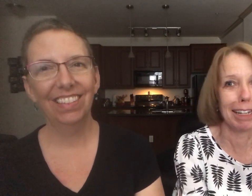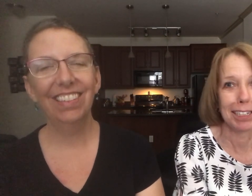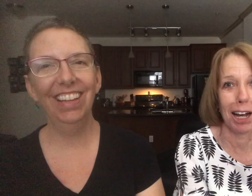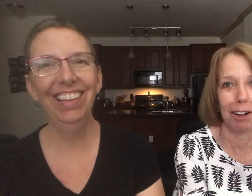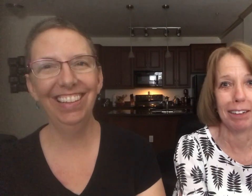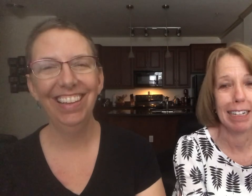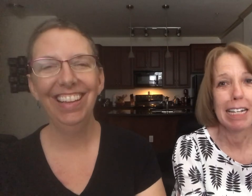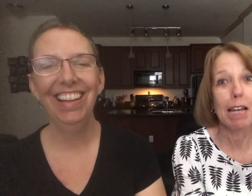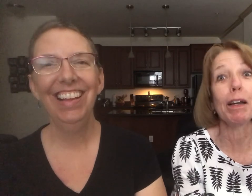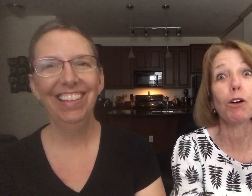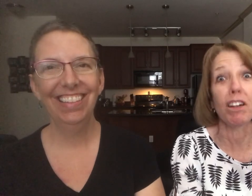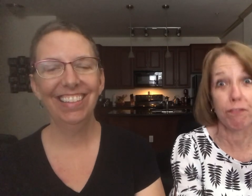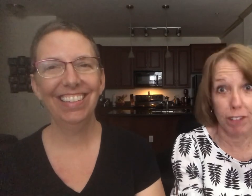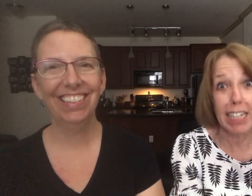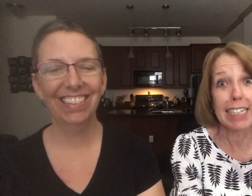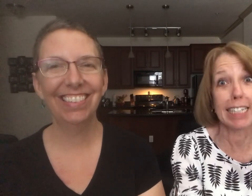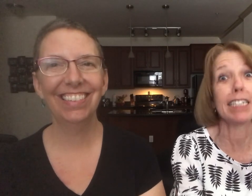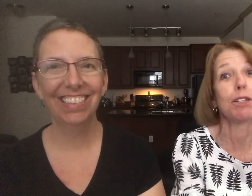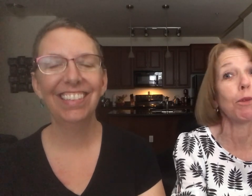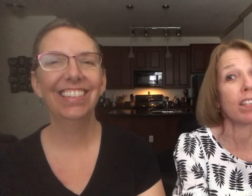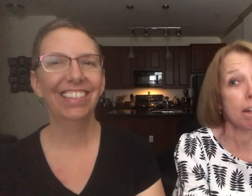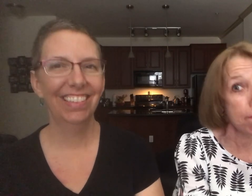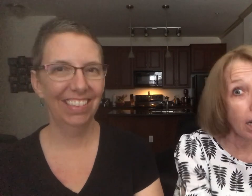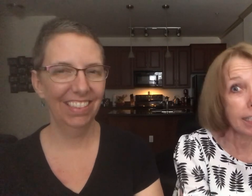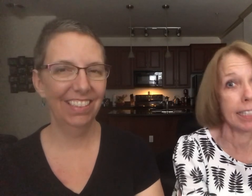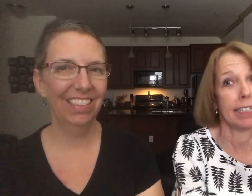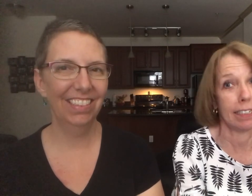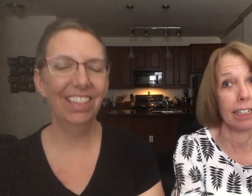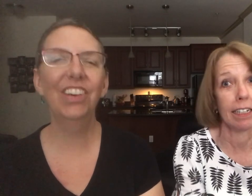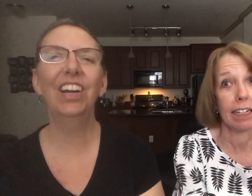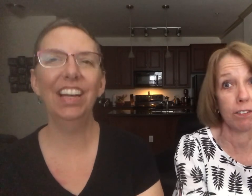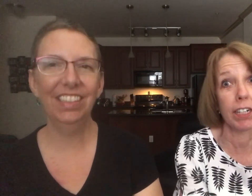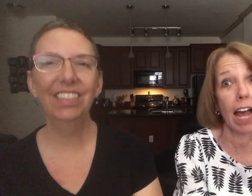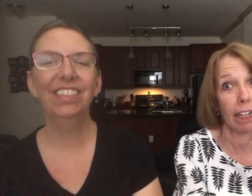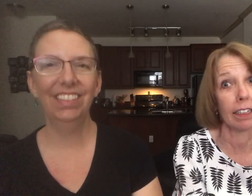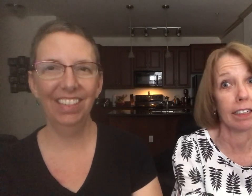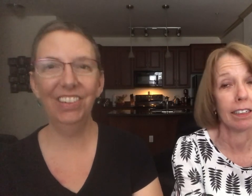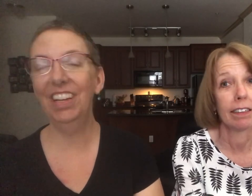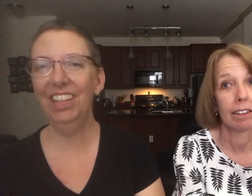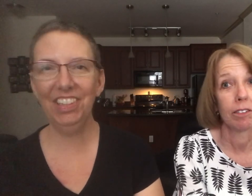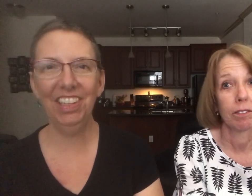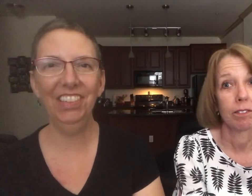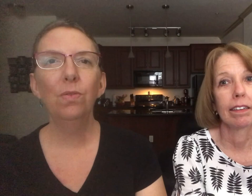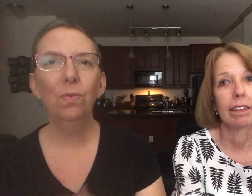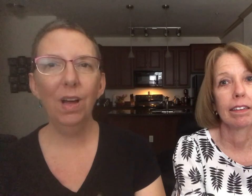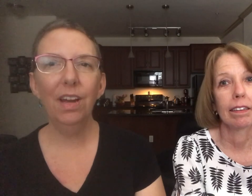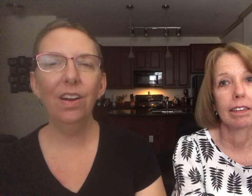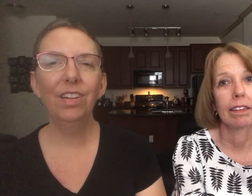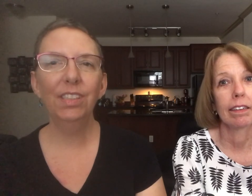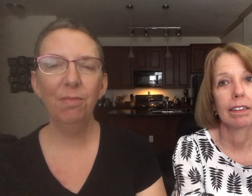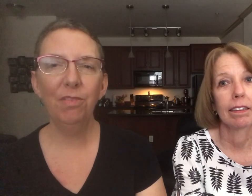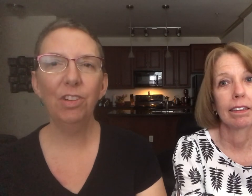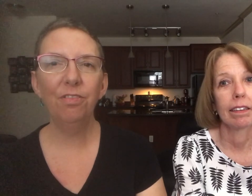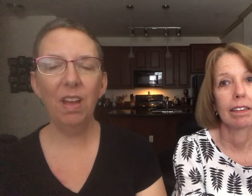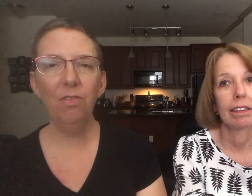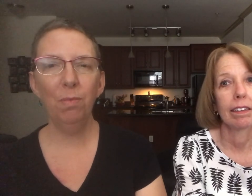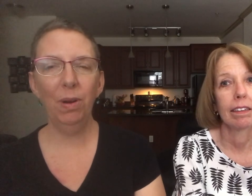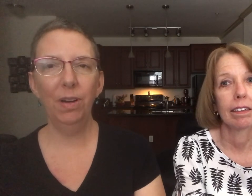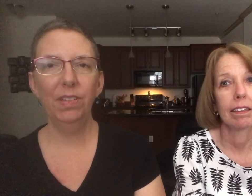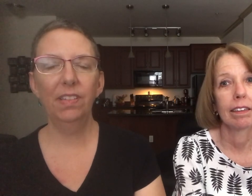So they might call it flood season more than mud season okay. in reality. Okay, there you go. What are some of your favorite parts